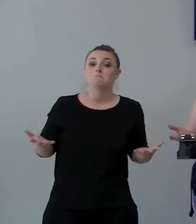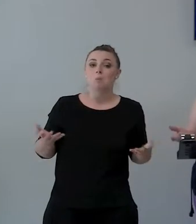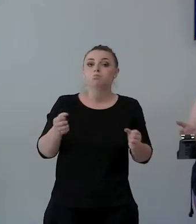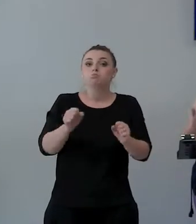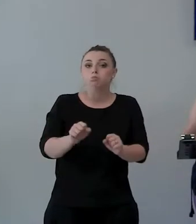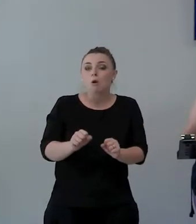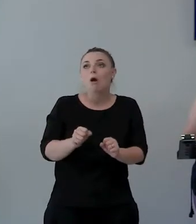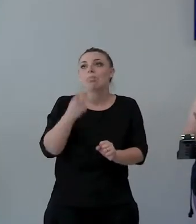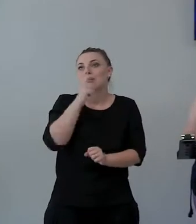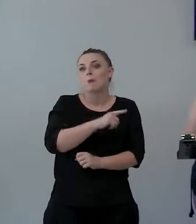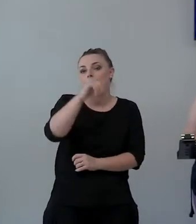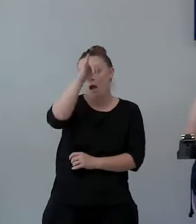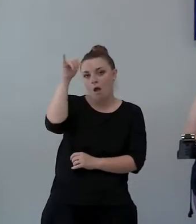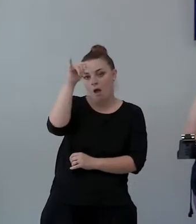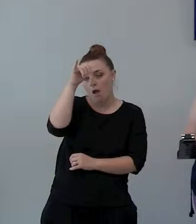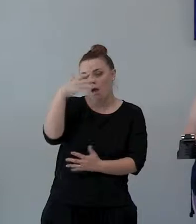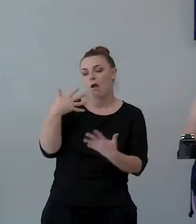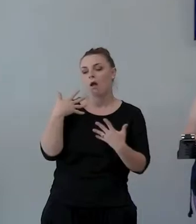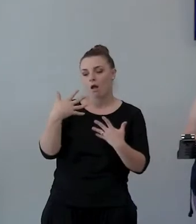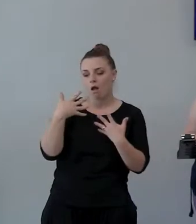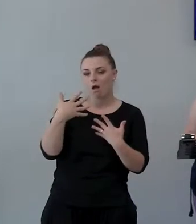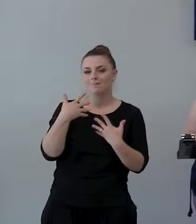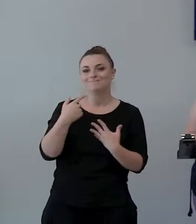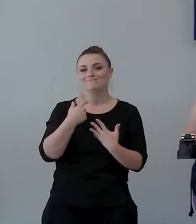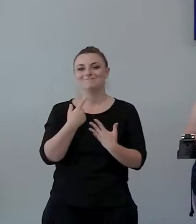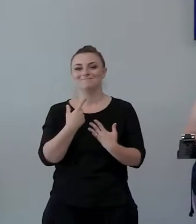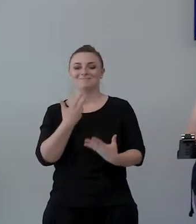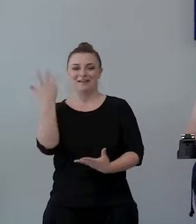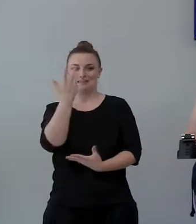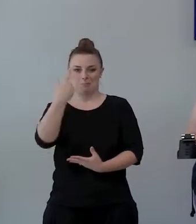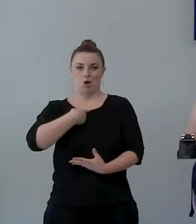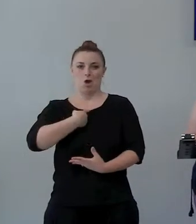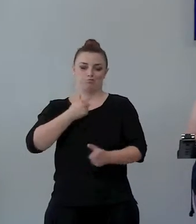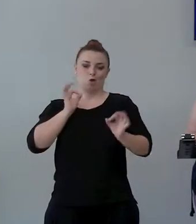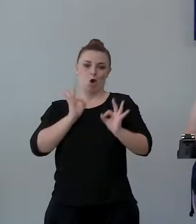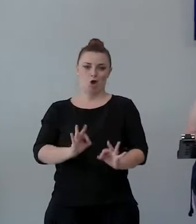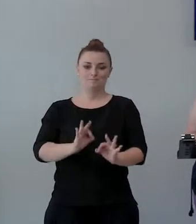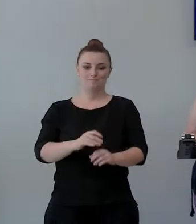fa caldo, questo sarei io. Or maybe it's just really hot.